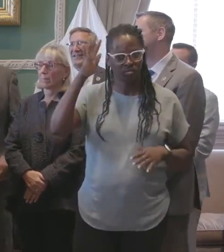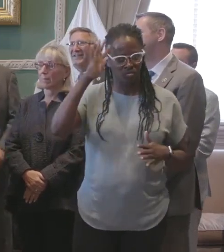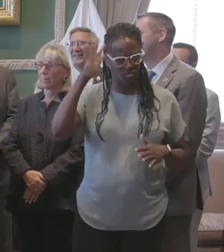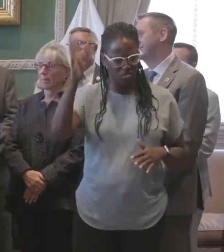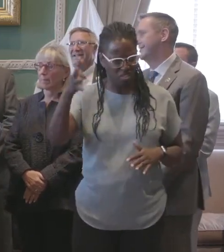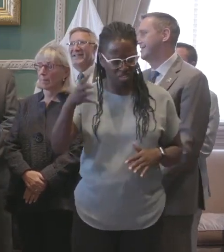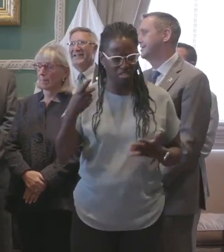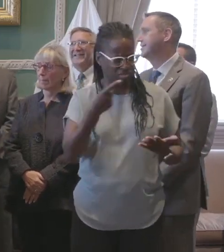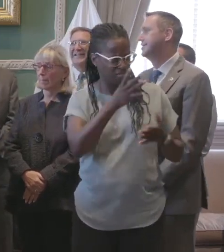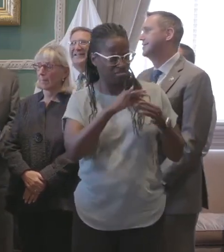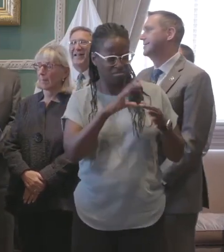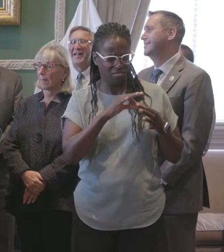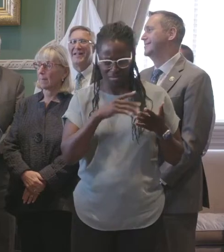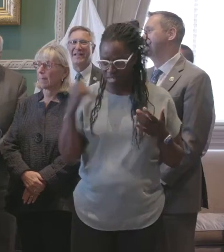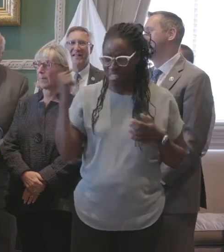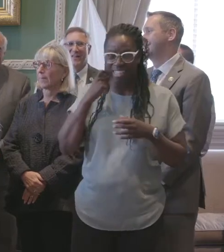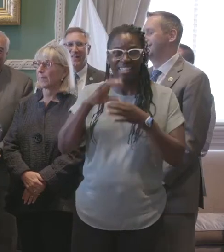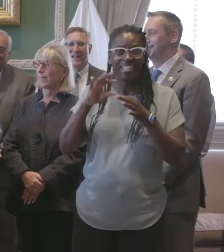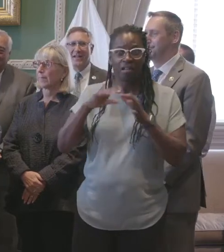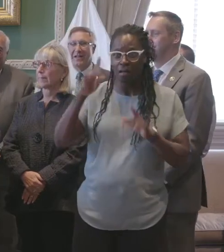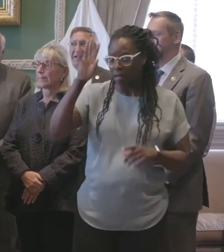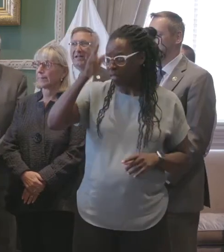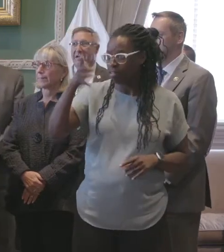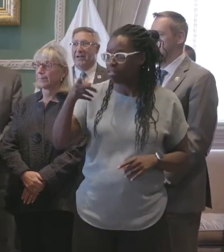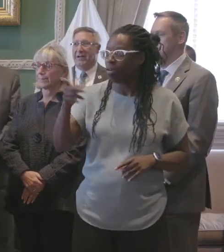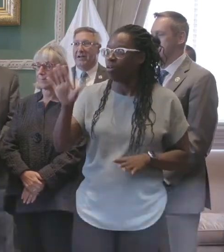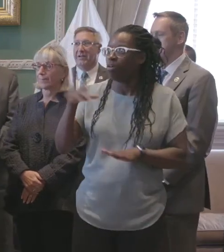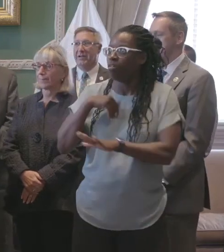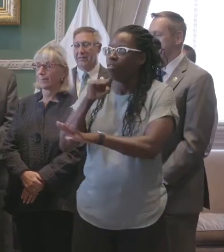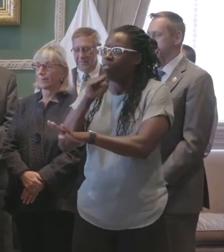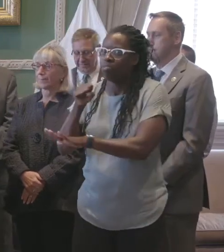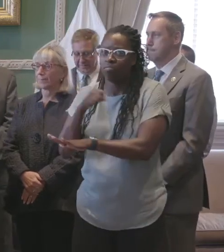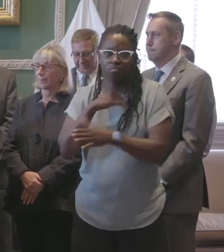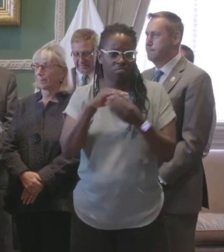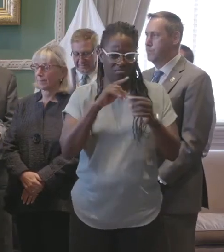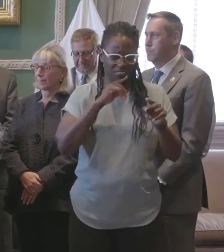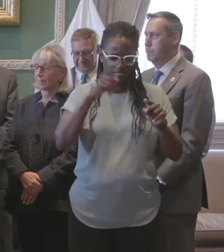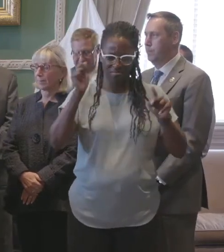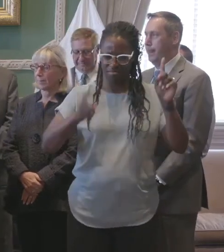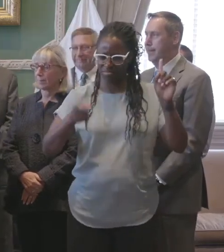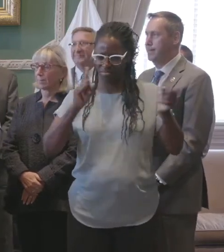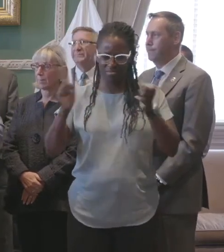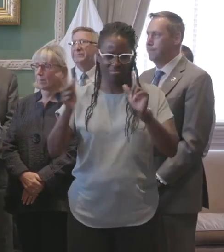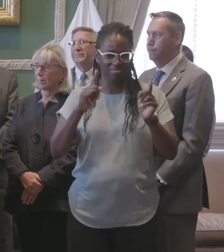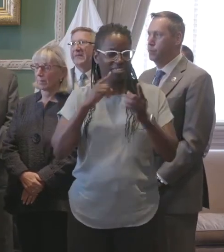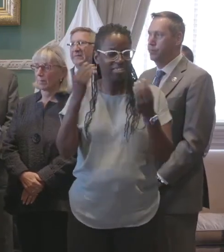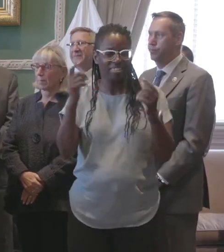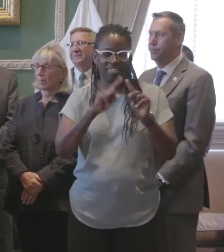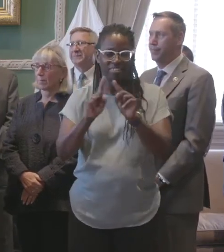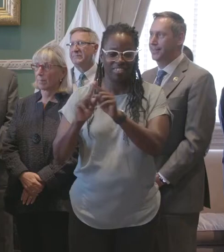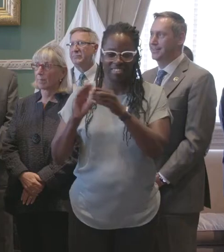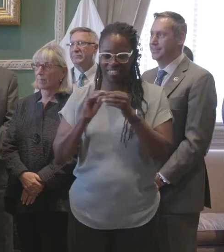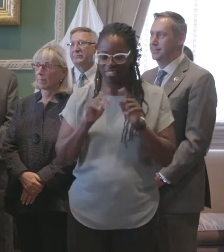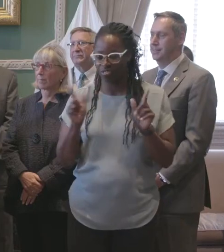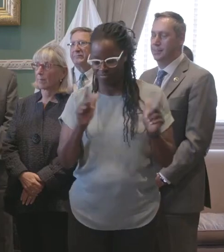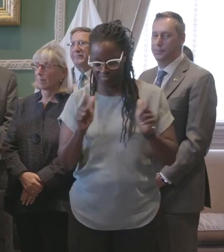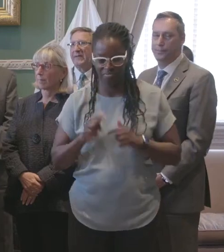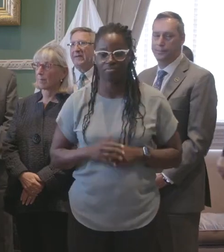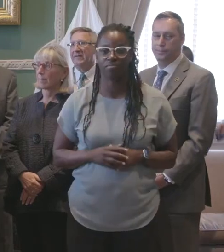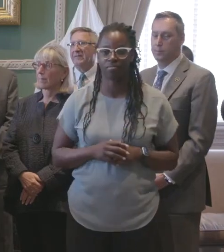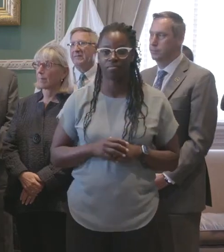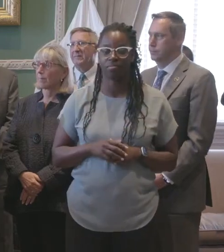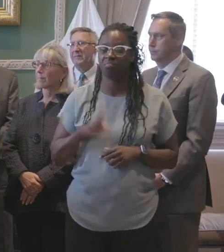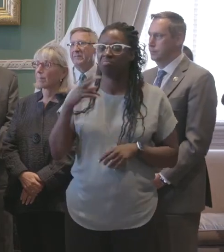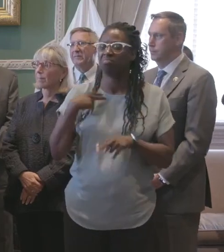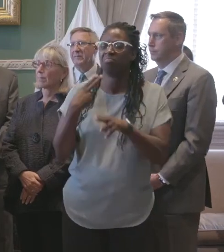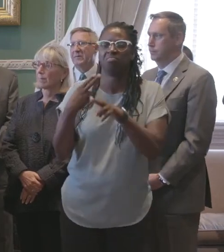I think we had to balance all that as we went through this. But I'm going to be brief since we've all mentioned we have a lot more work to get to over these next